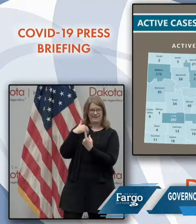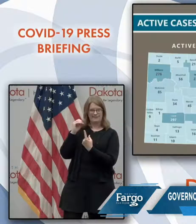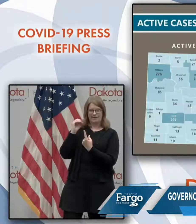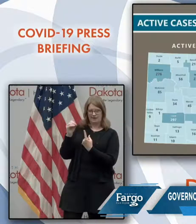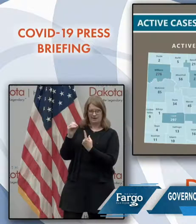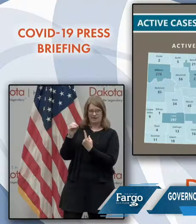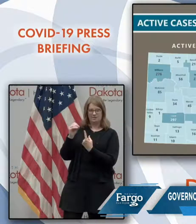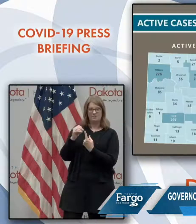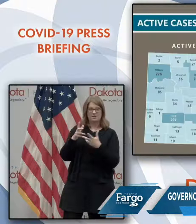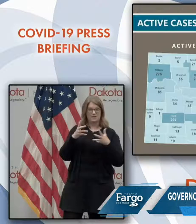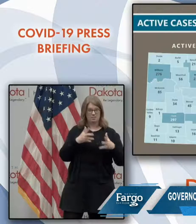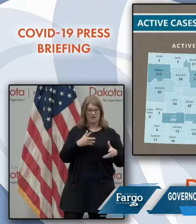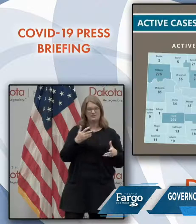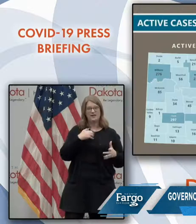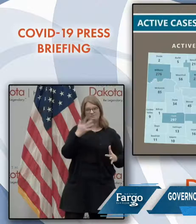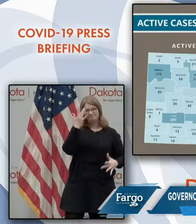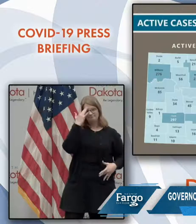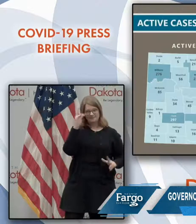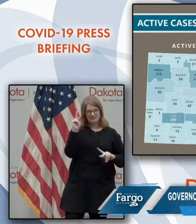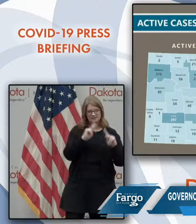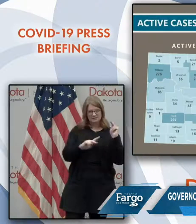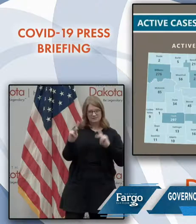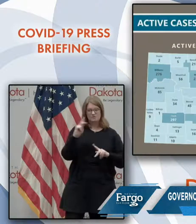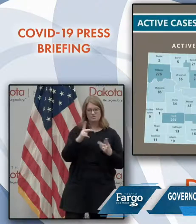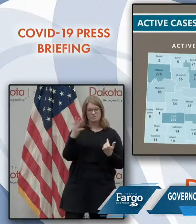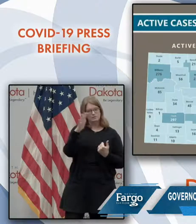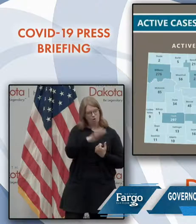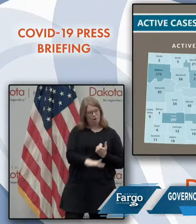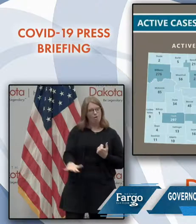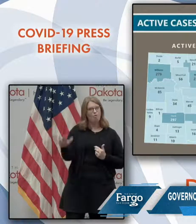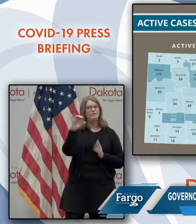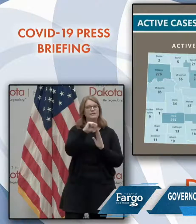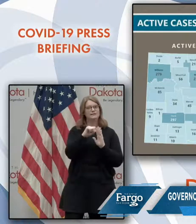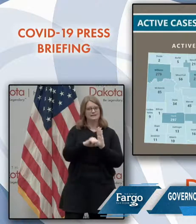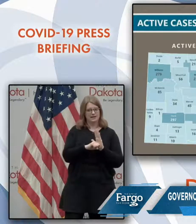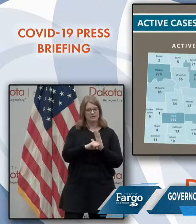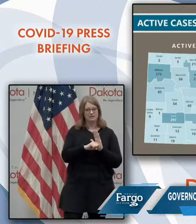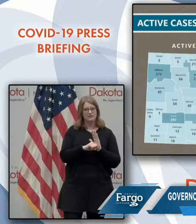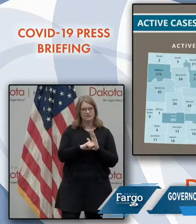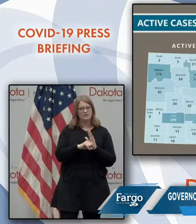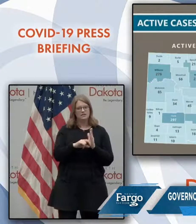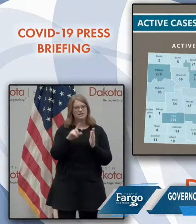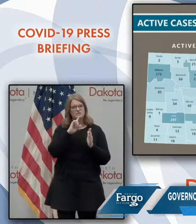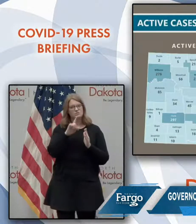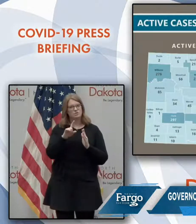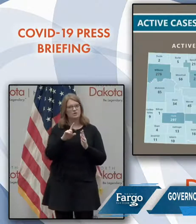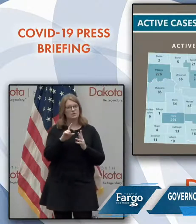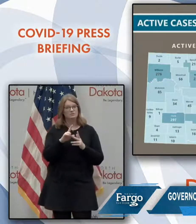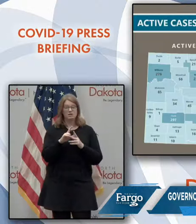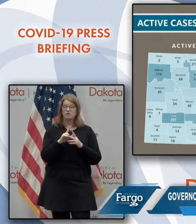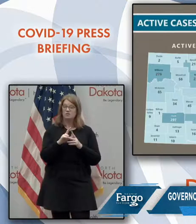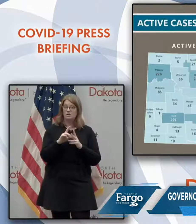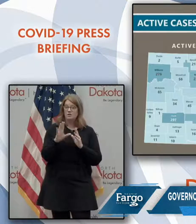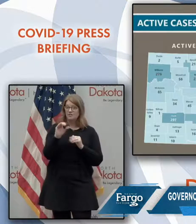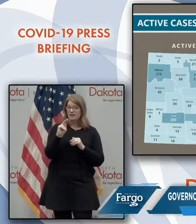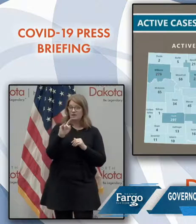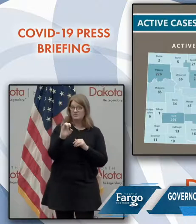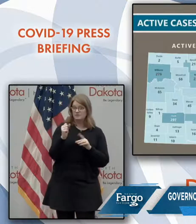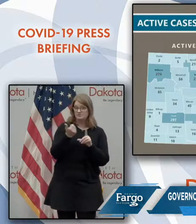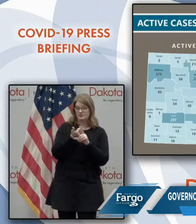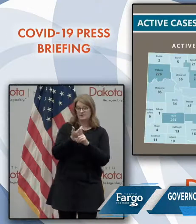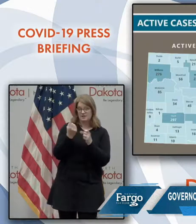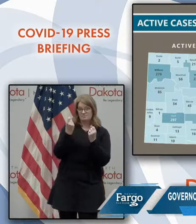COVID. So there is a disbursement across the state. It is concentrated in the counties that have more population.